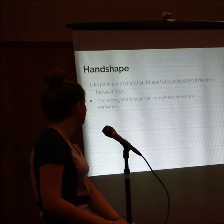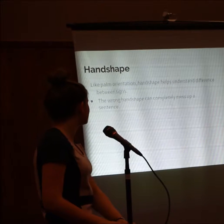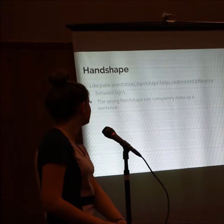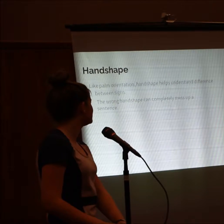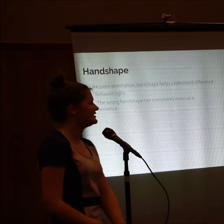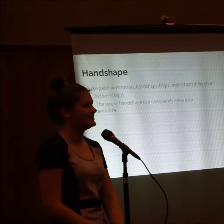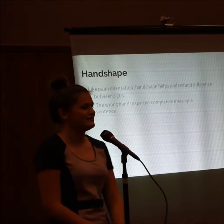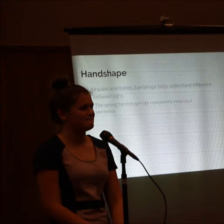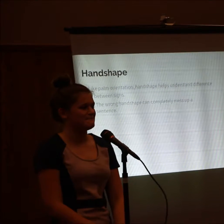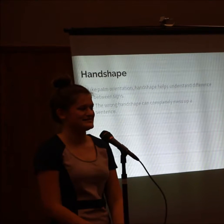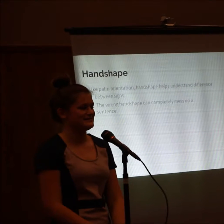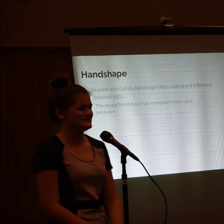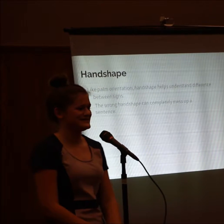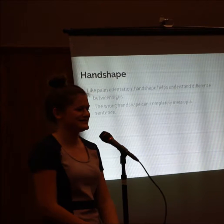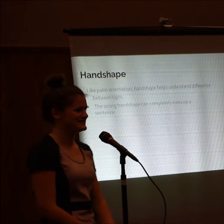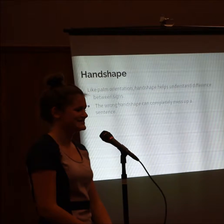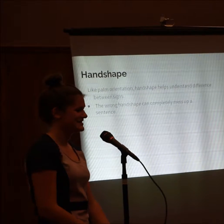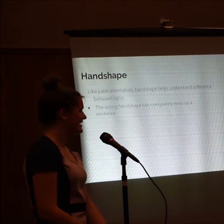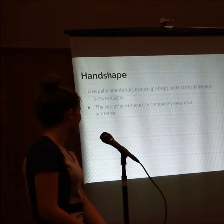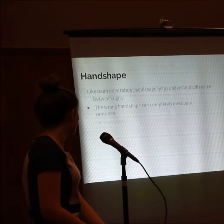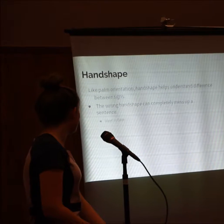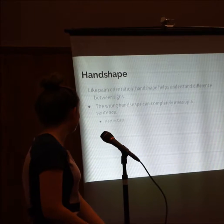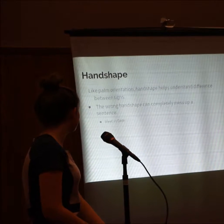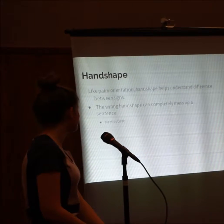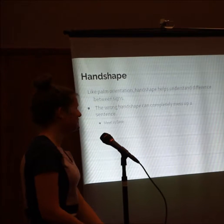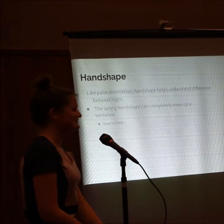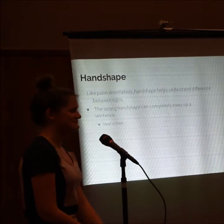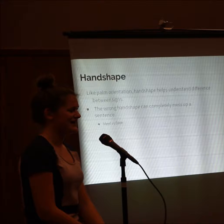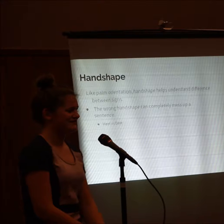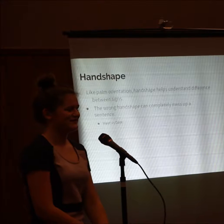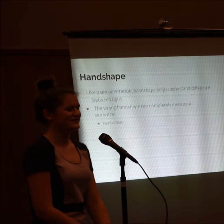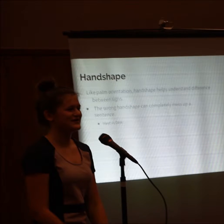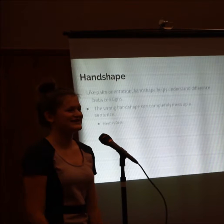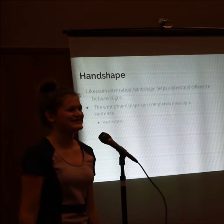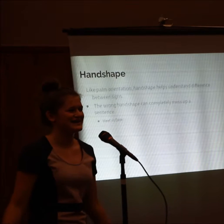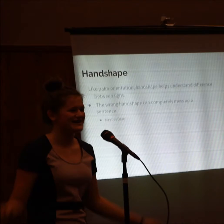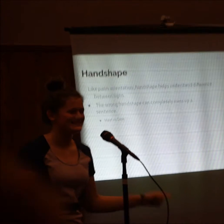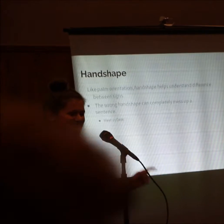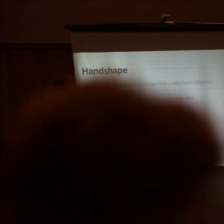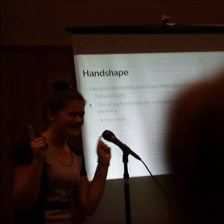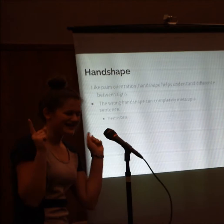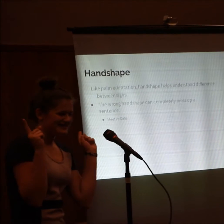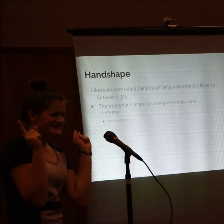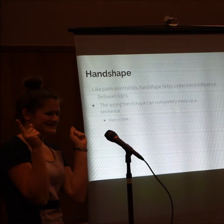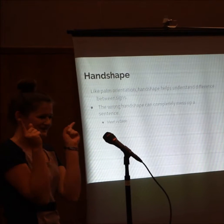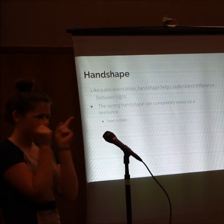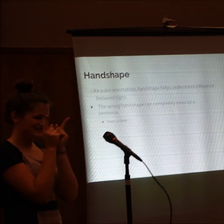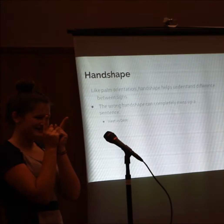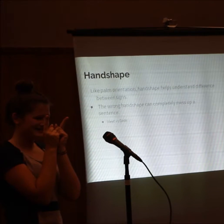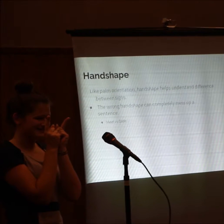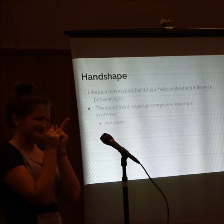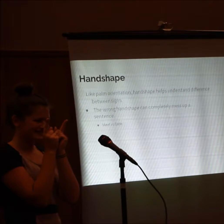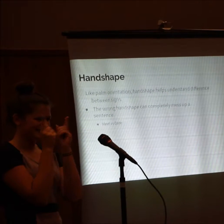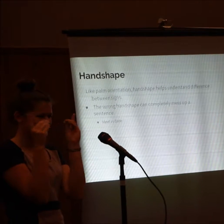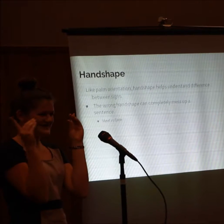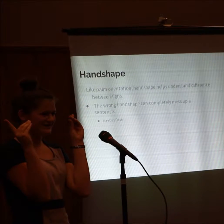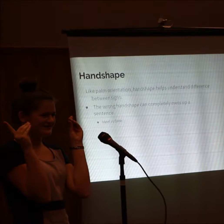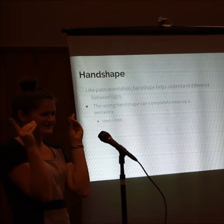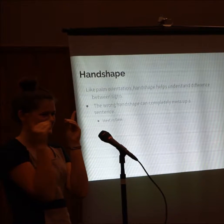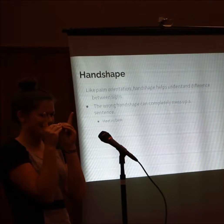can completely mess up the sentence. For example, my favorite one. This is a sign for meet, and this is a sign for